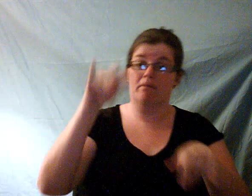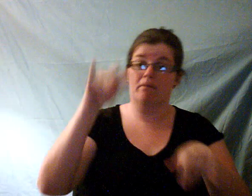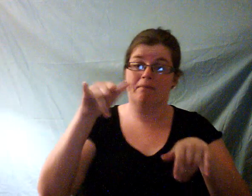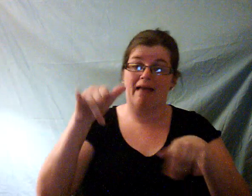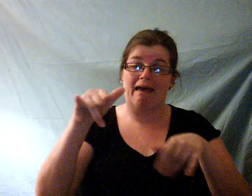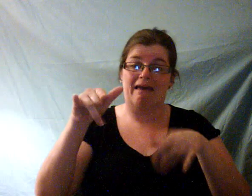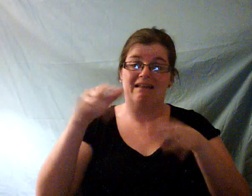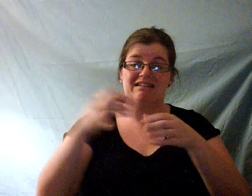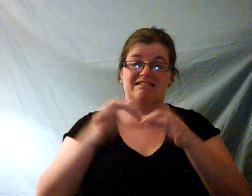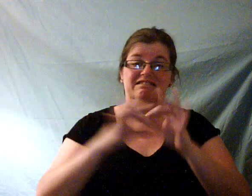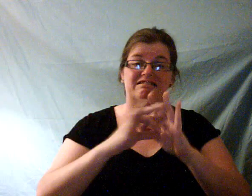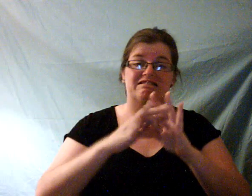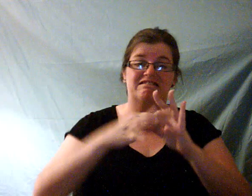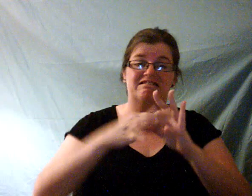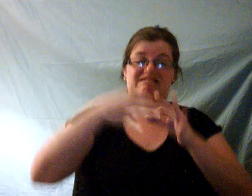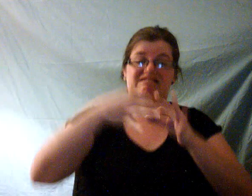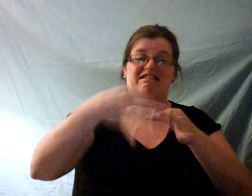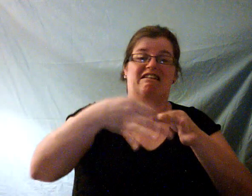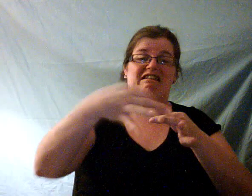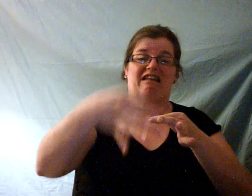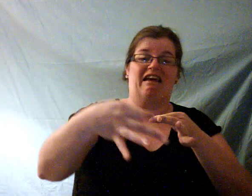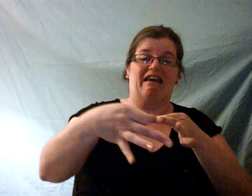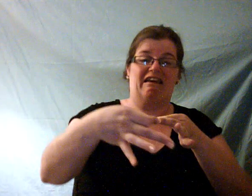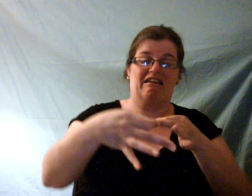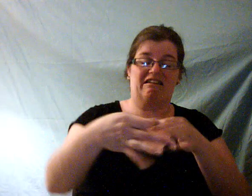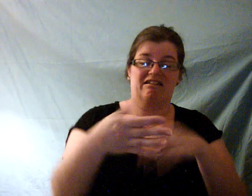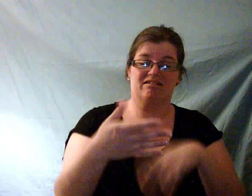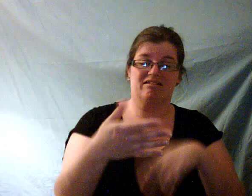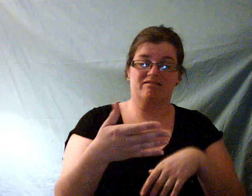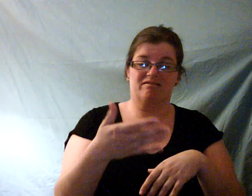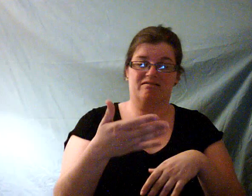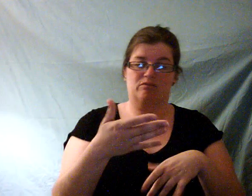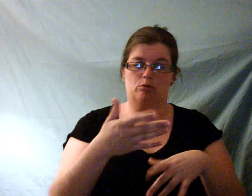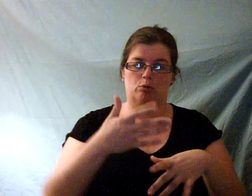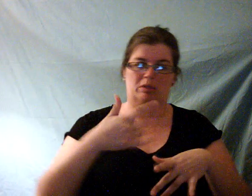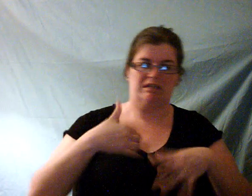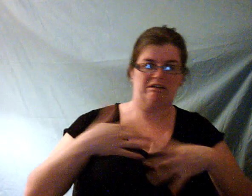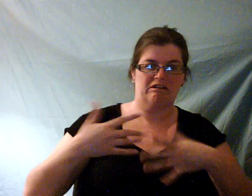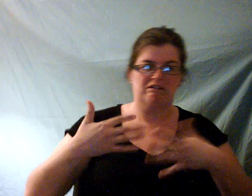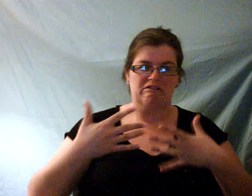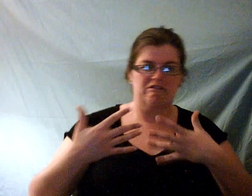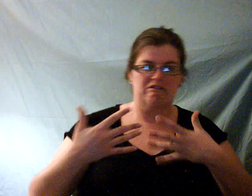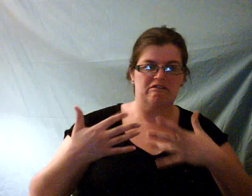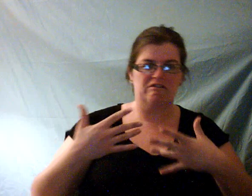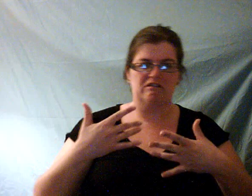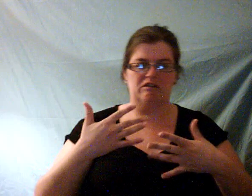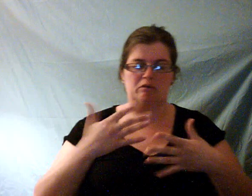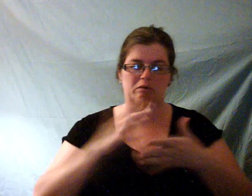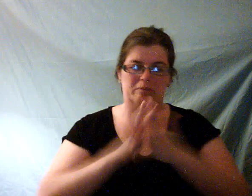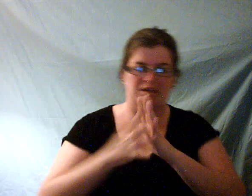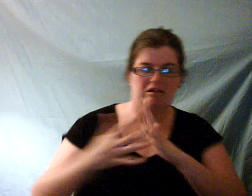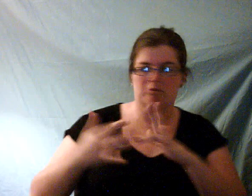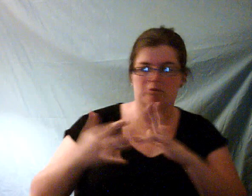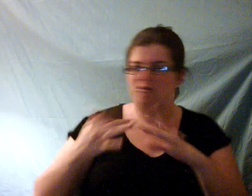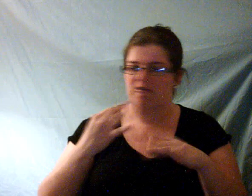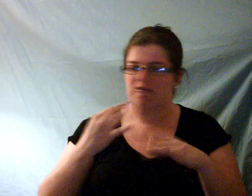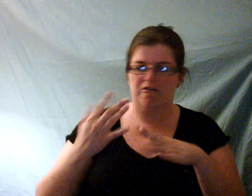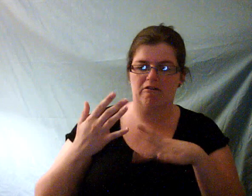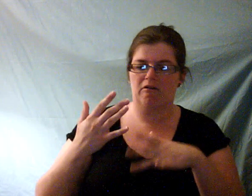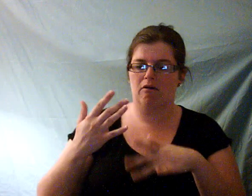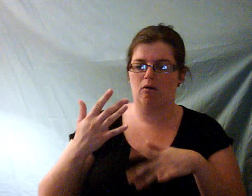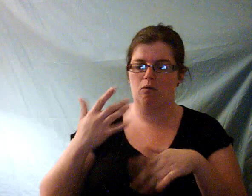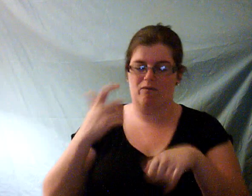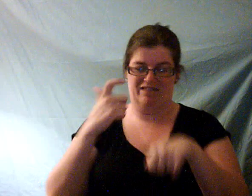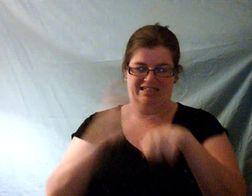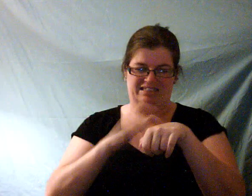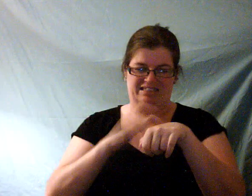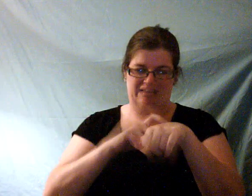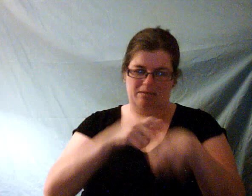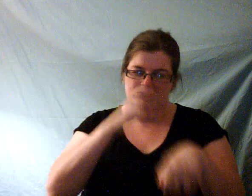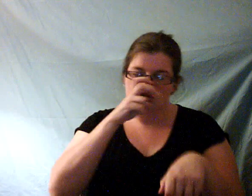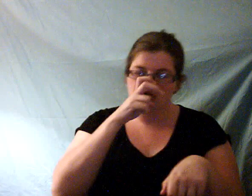for 15 minutes, we get a little antsy. We're very time driven, whereas other cultures are much more laid